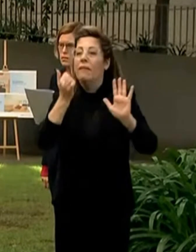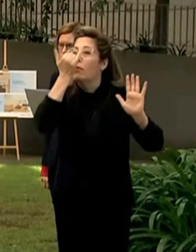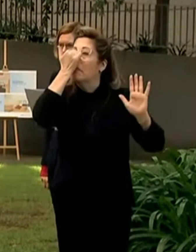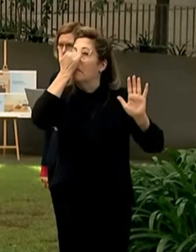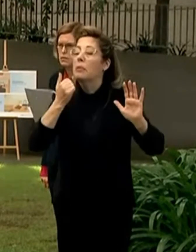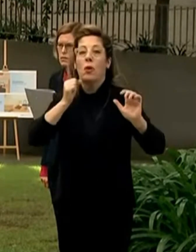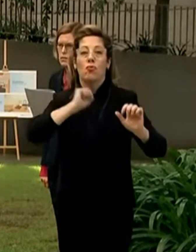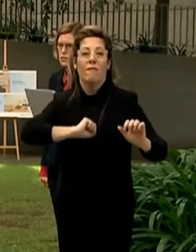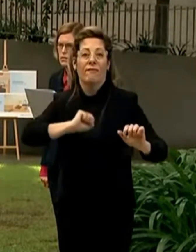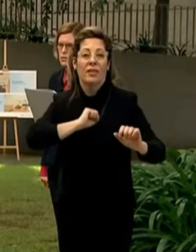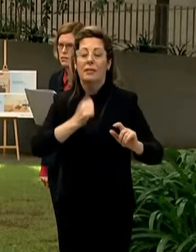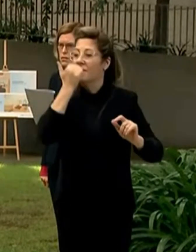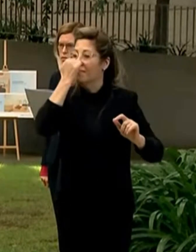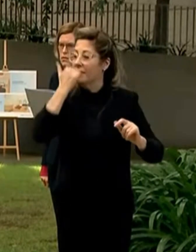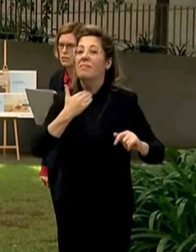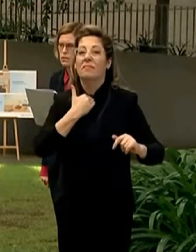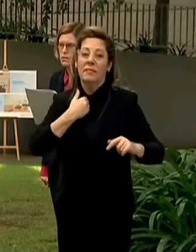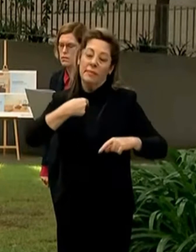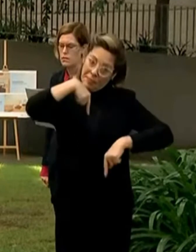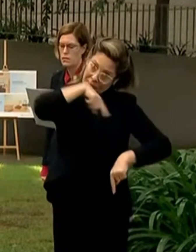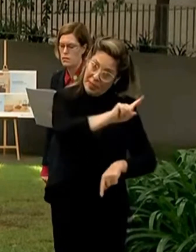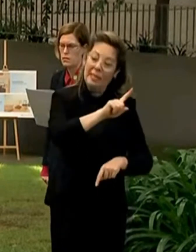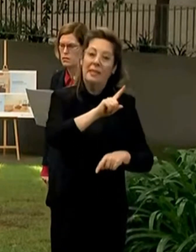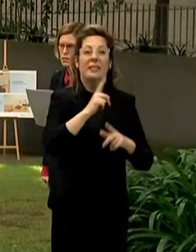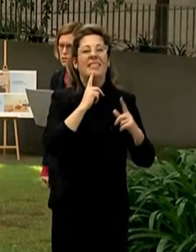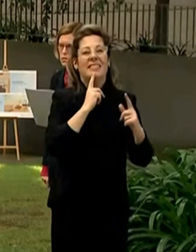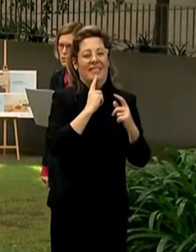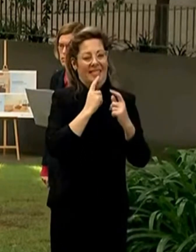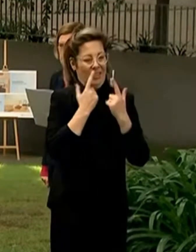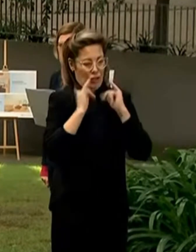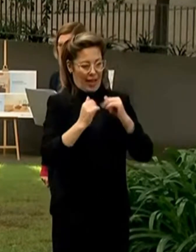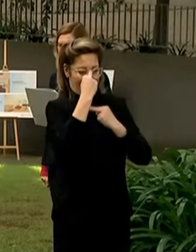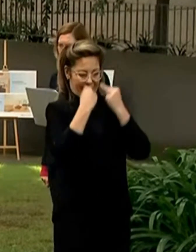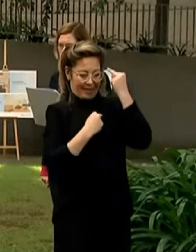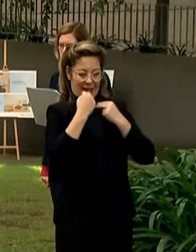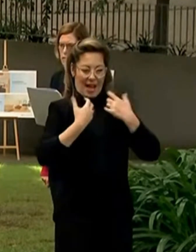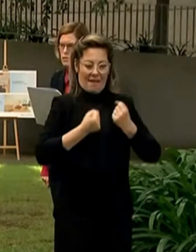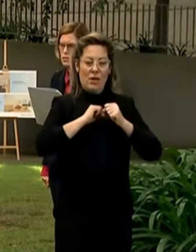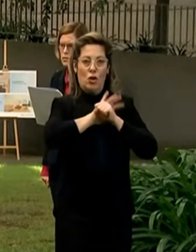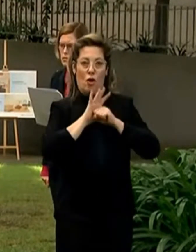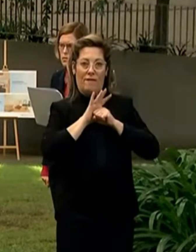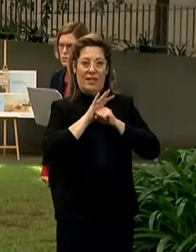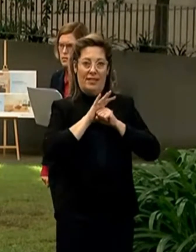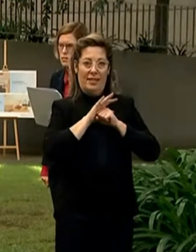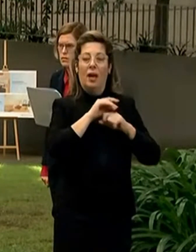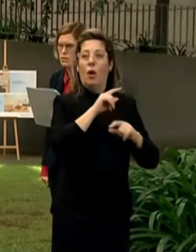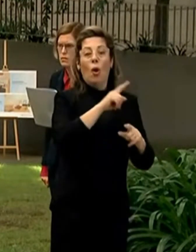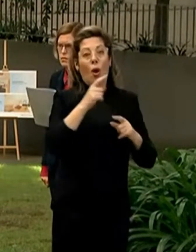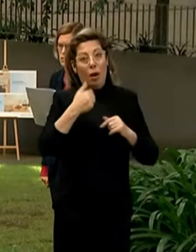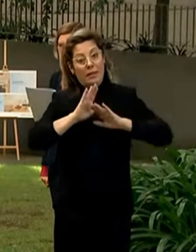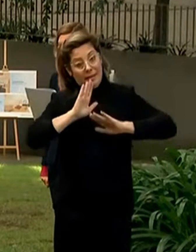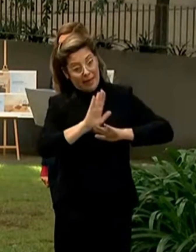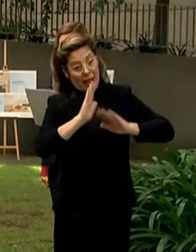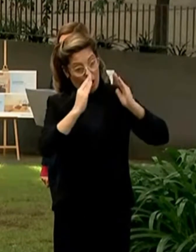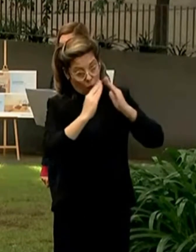symptom, get tested and stay home for 14 days. If you've been exposed at a venue where the recommendation is to get tested and stay home, please